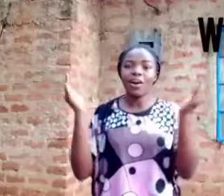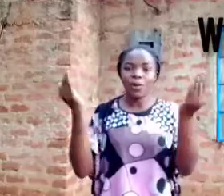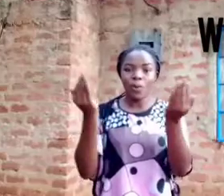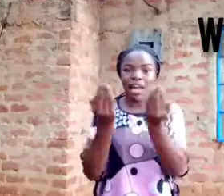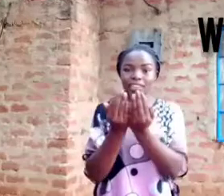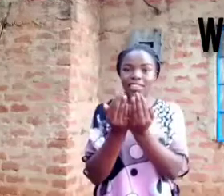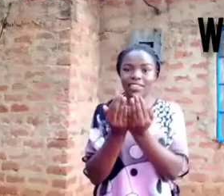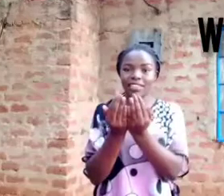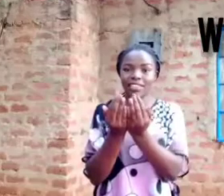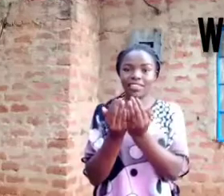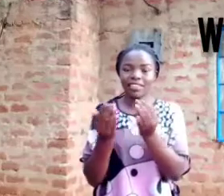World.